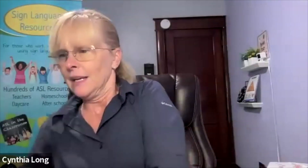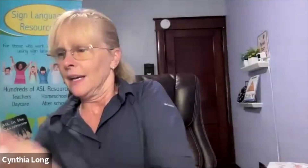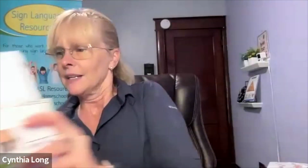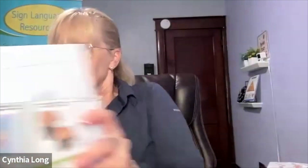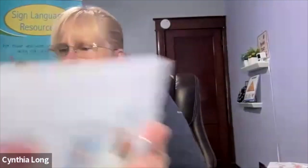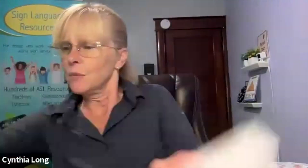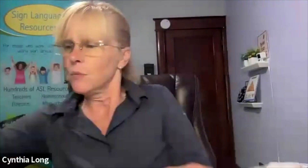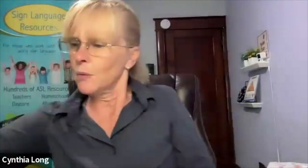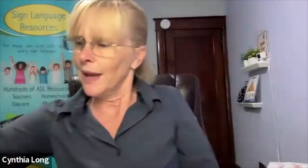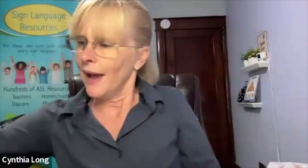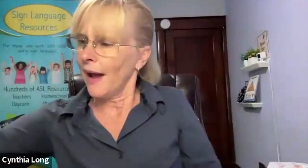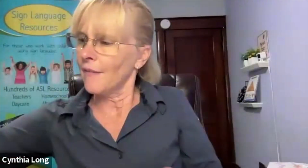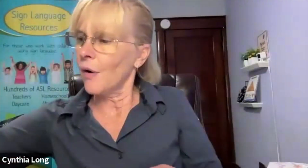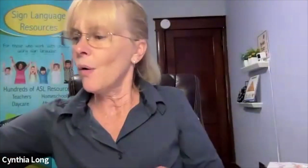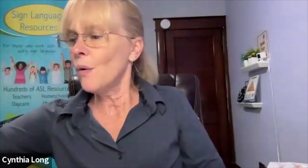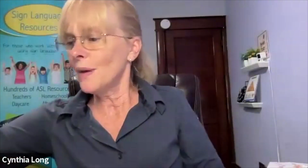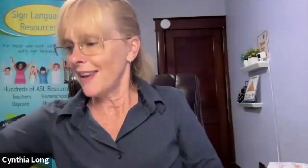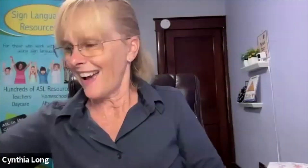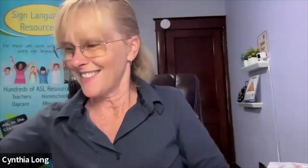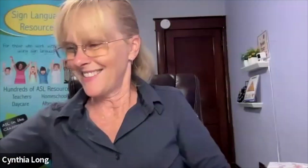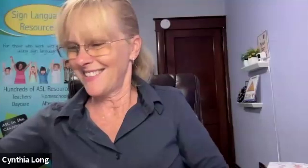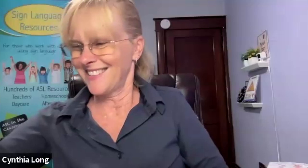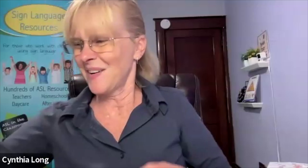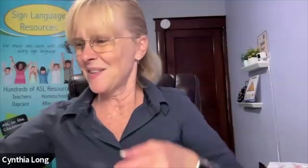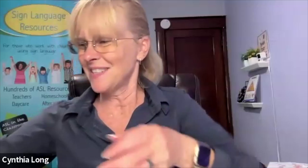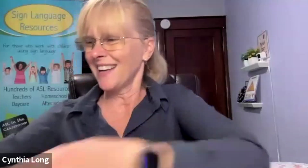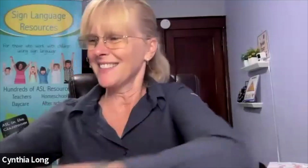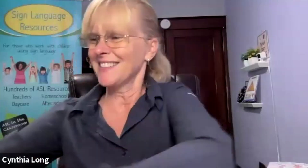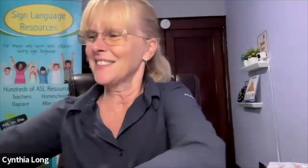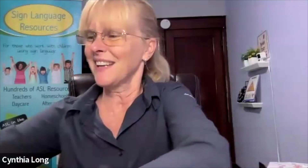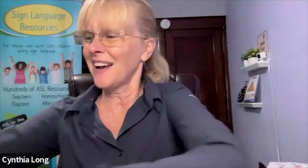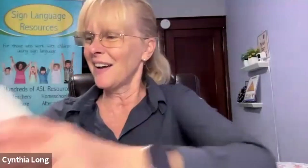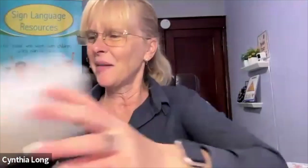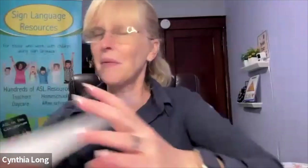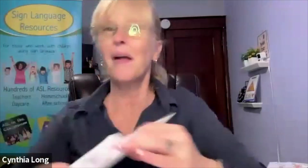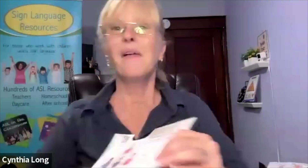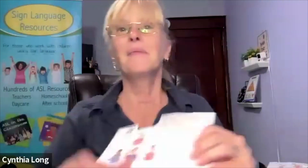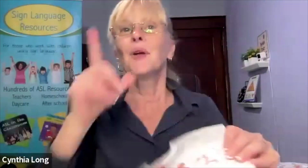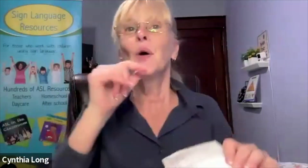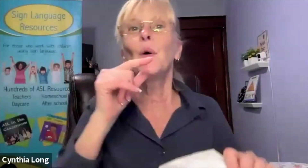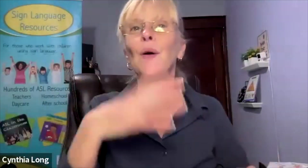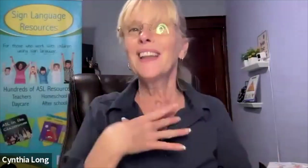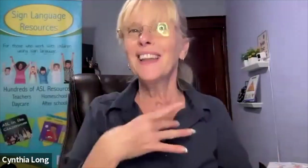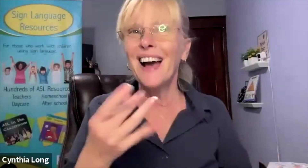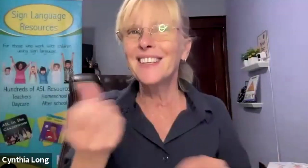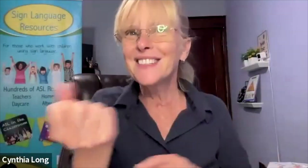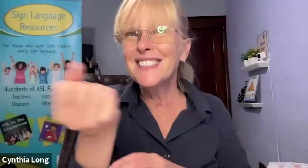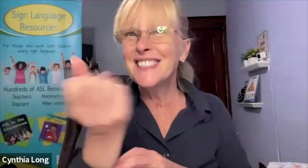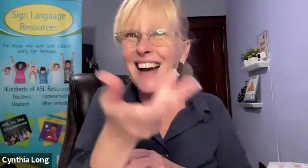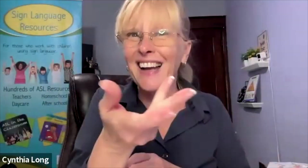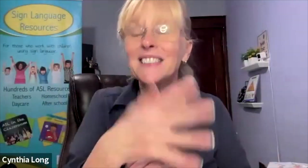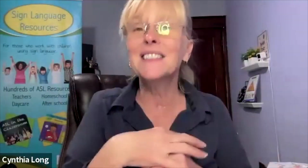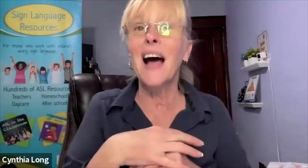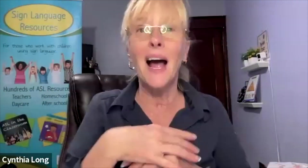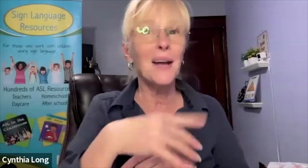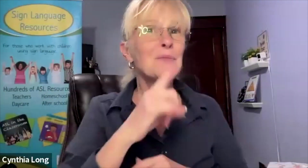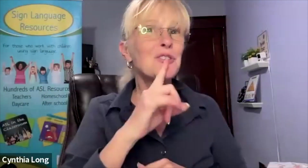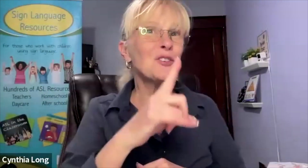and seeing what we have. Oh, yes. Oh, yes. Who likes dice? I'm sure